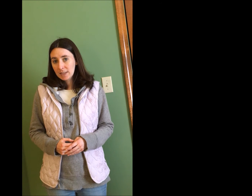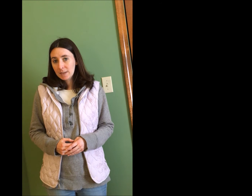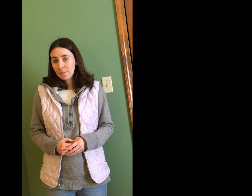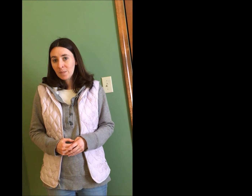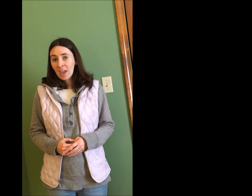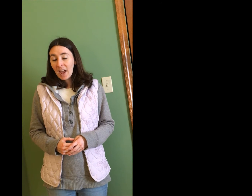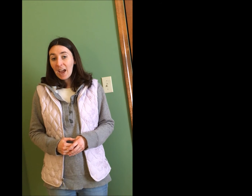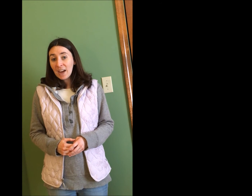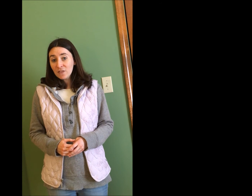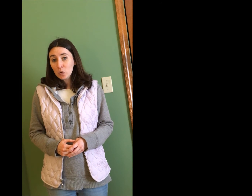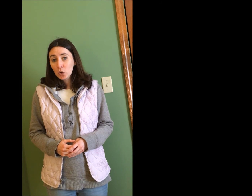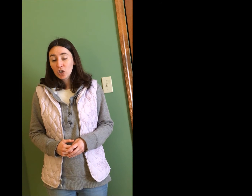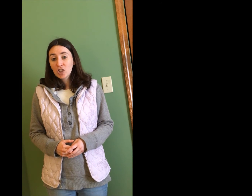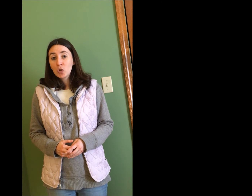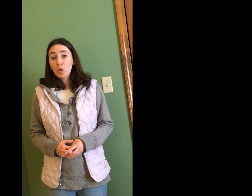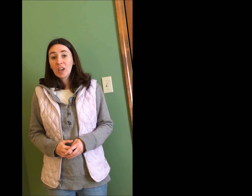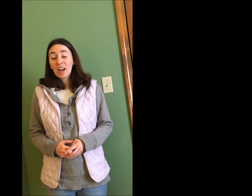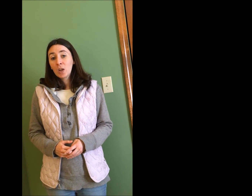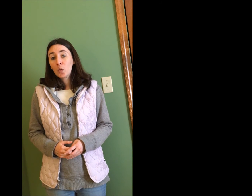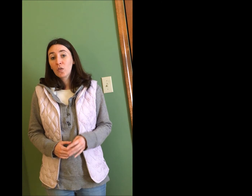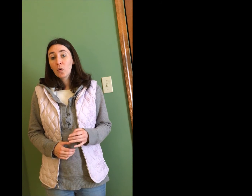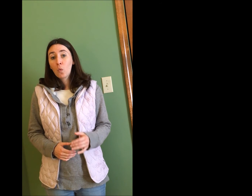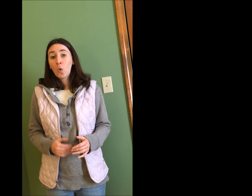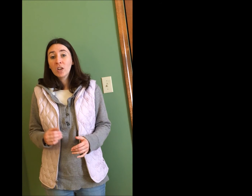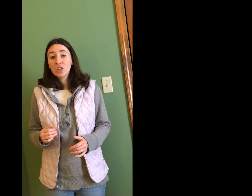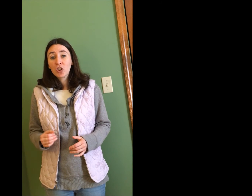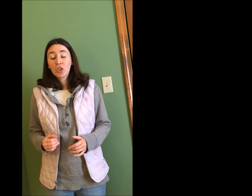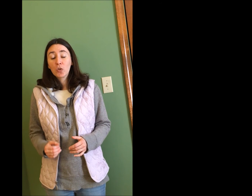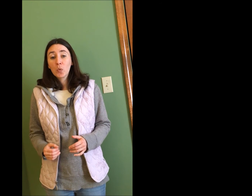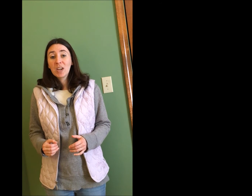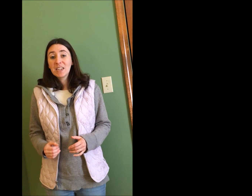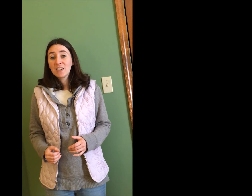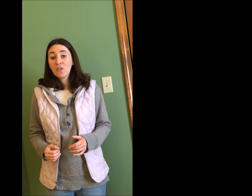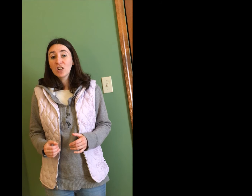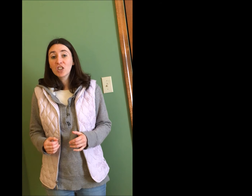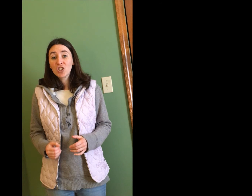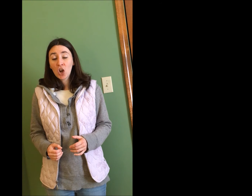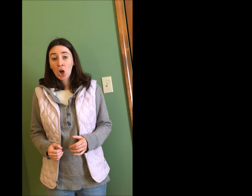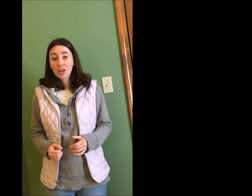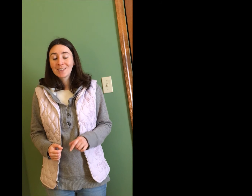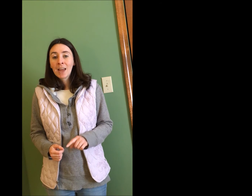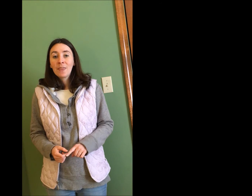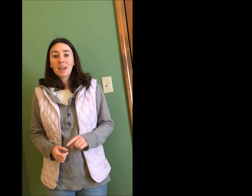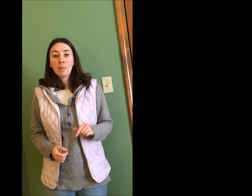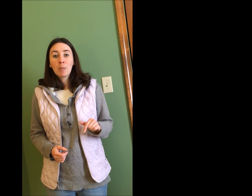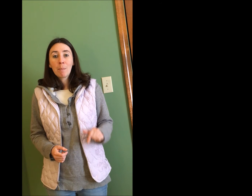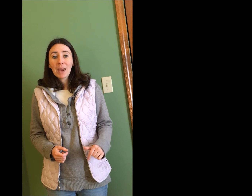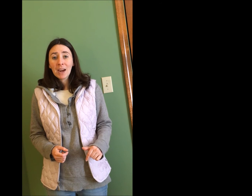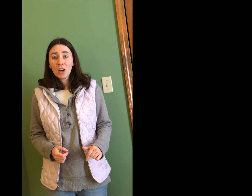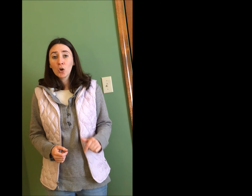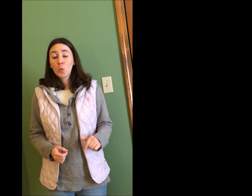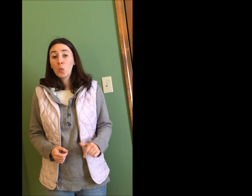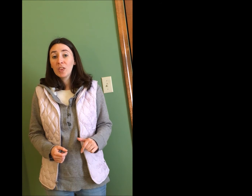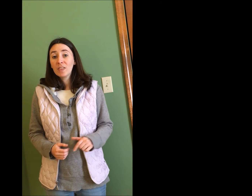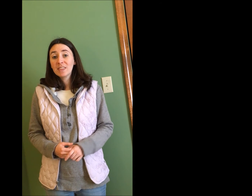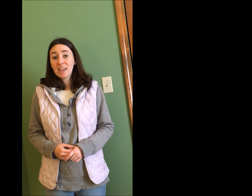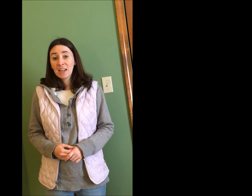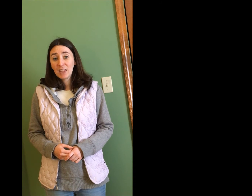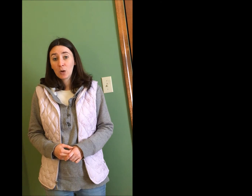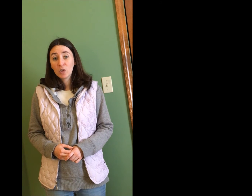signs. Afterwards, you will get anywhere from 1 to 3 different songs that can be paired with the sign language